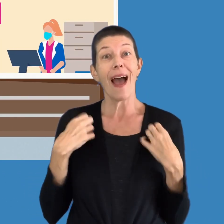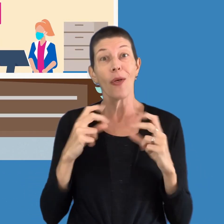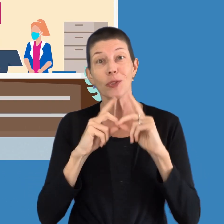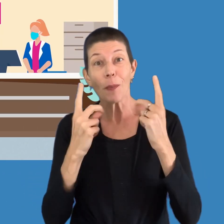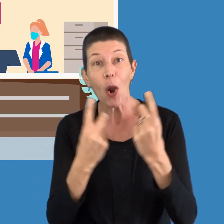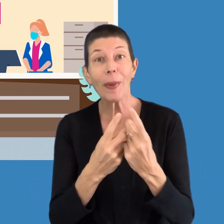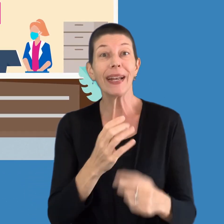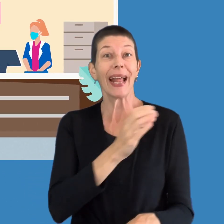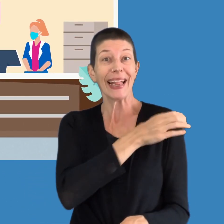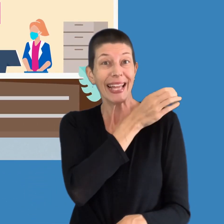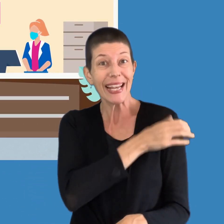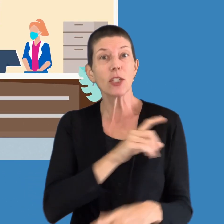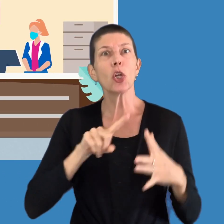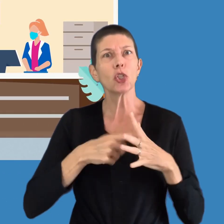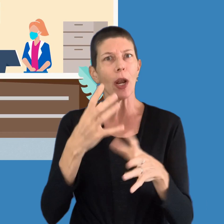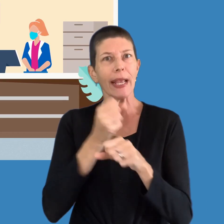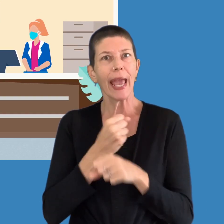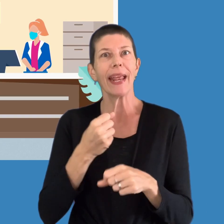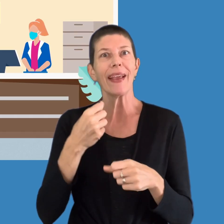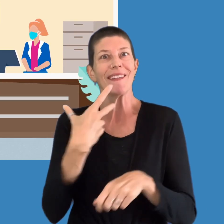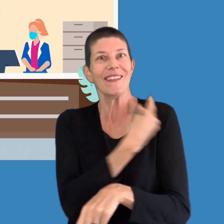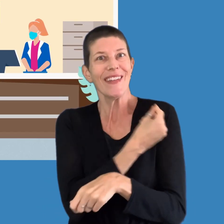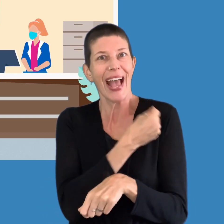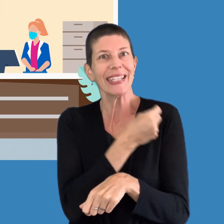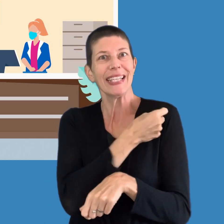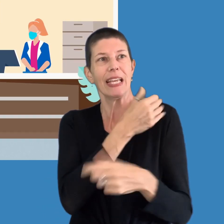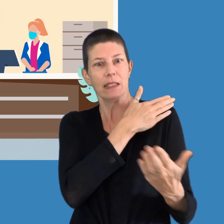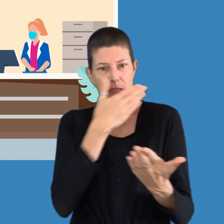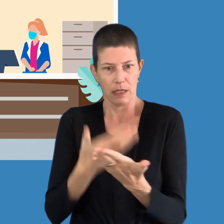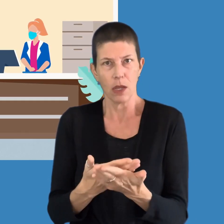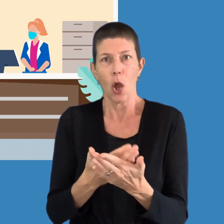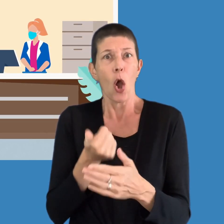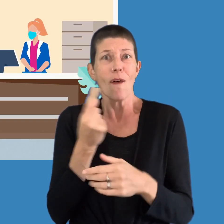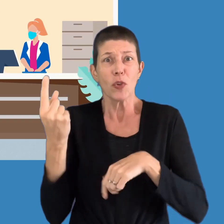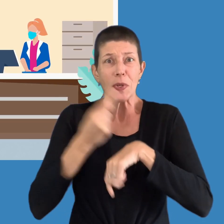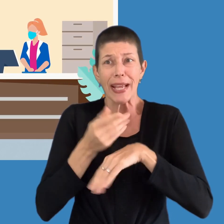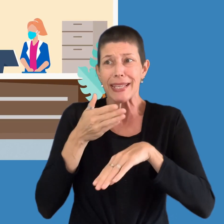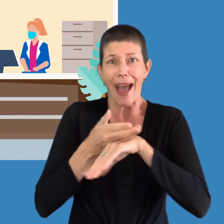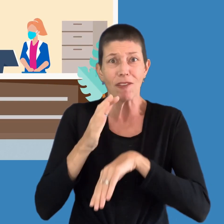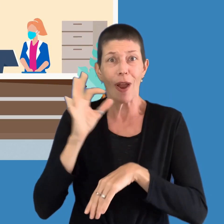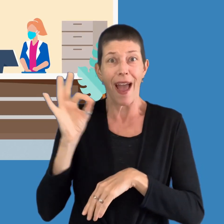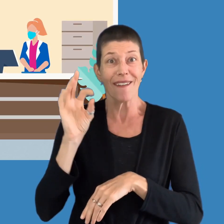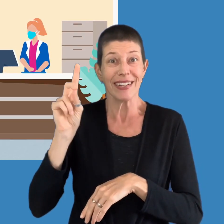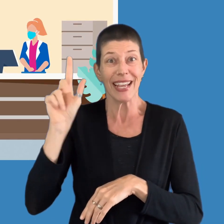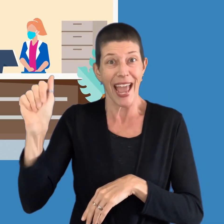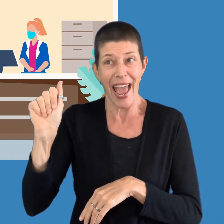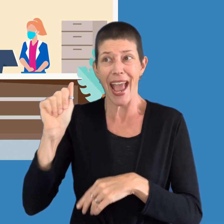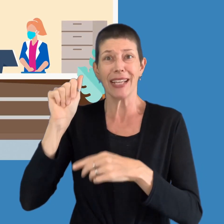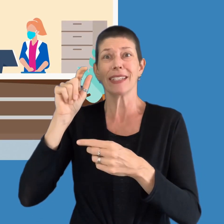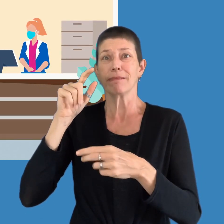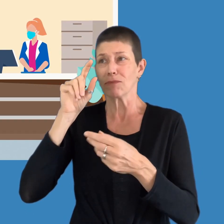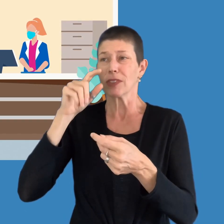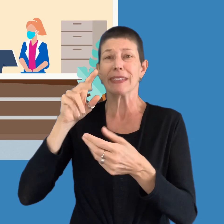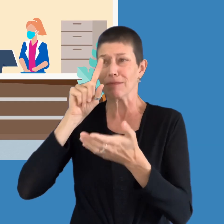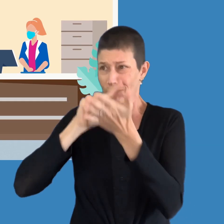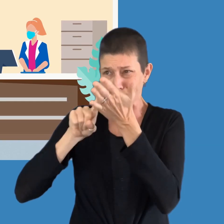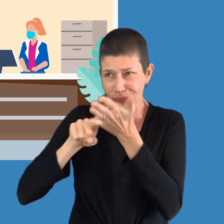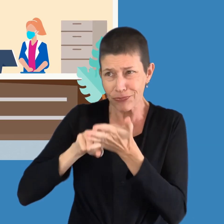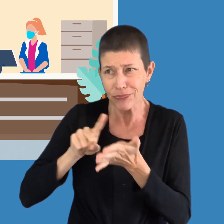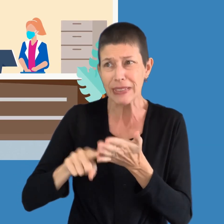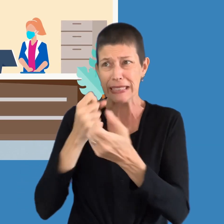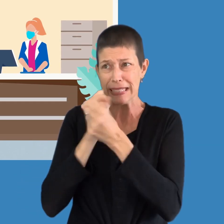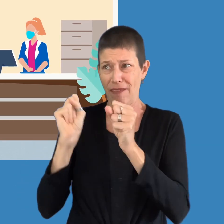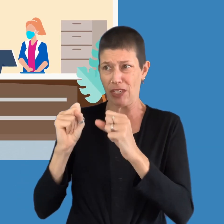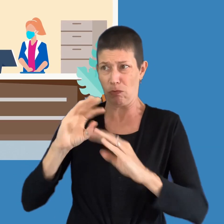This meant health departments and clinics started getting vaccine shipments a few days after the Food and Drug Administration's rigorous standards